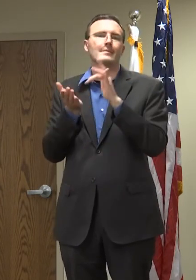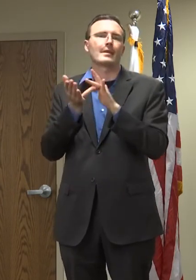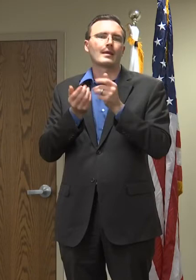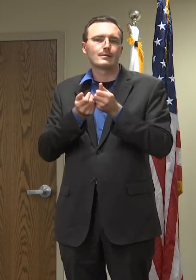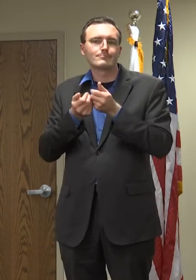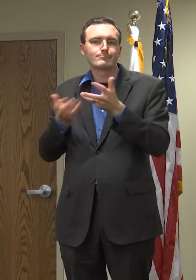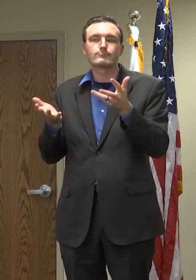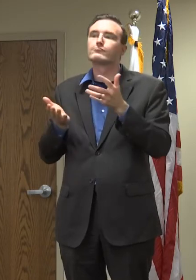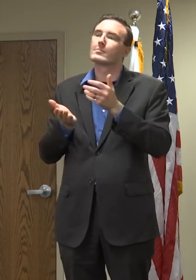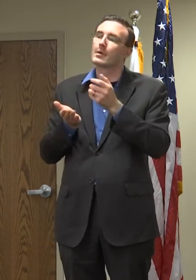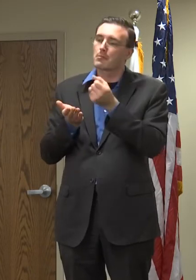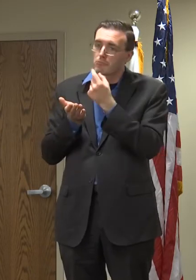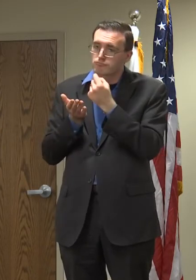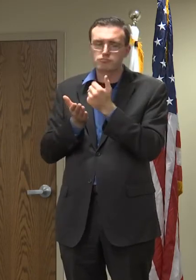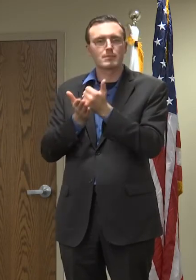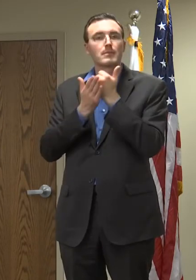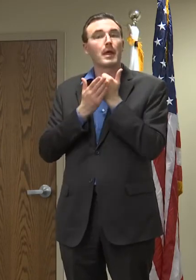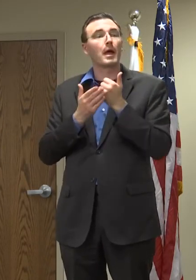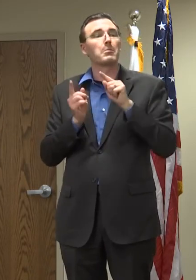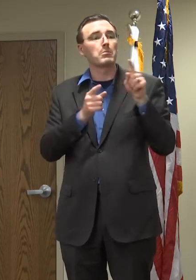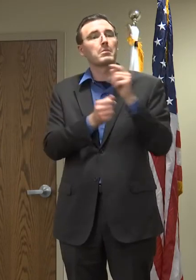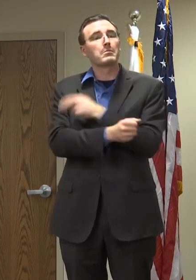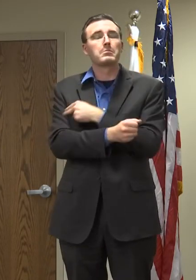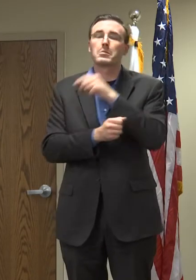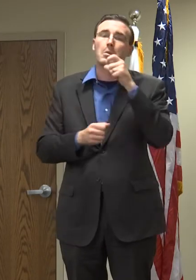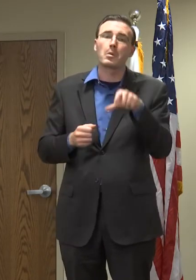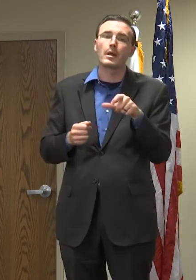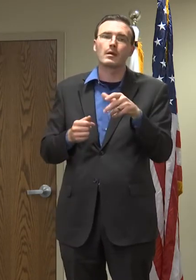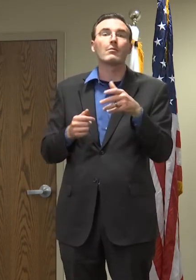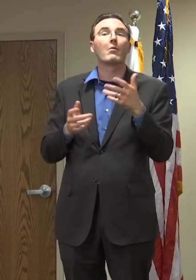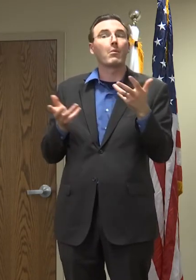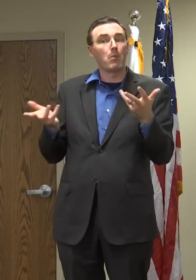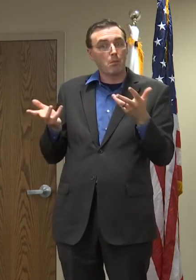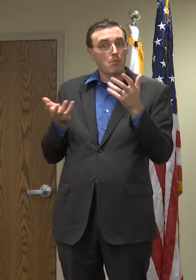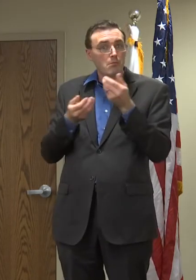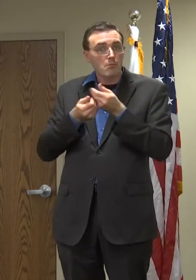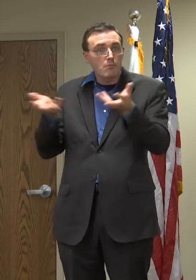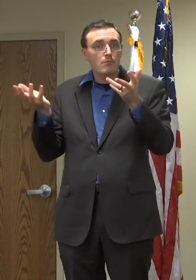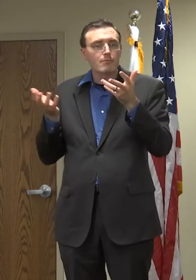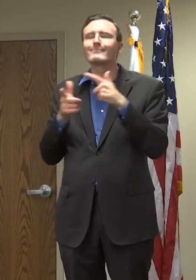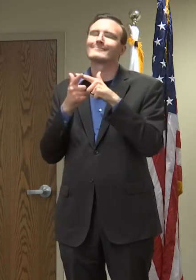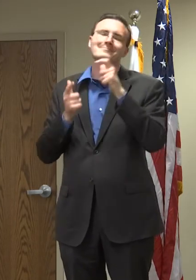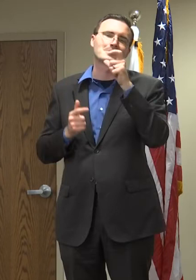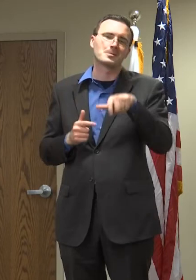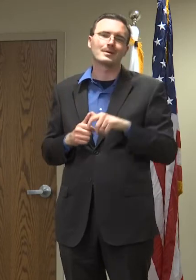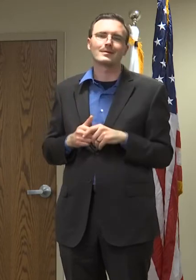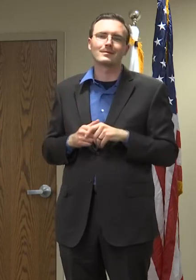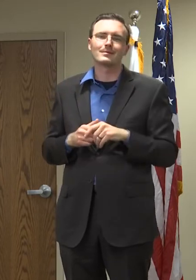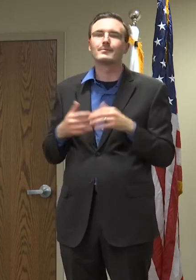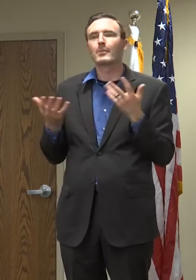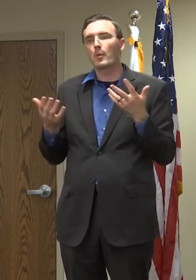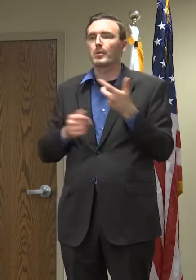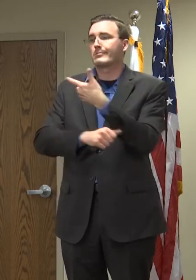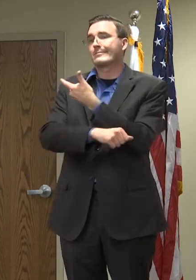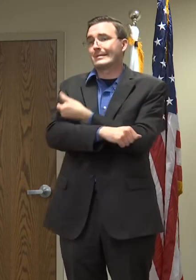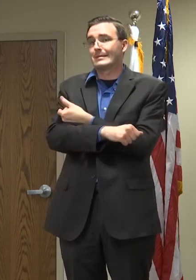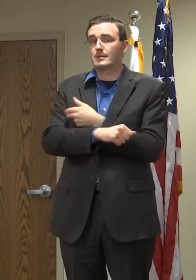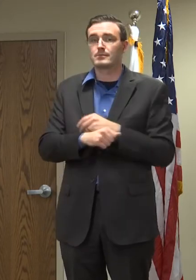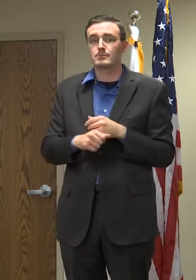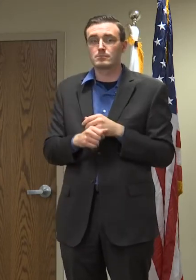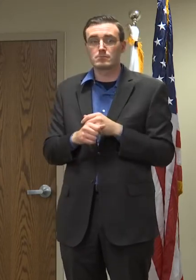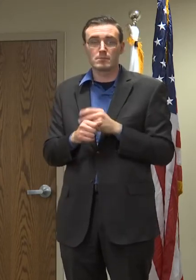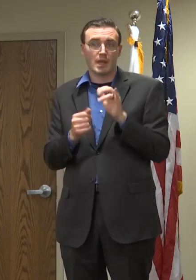any hospitalization or a vaccine. And right now, that's a ways off. So please continue to do what we need to do